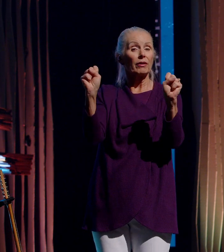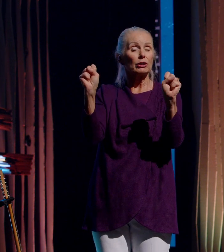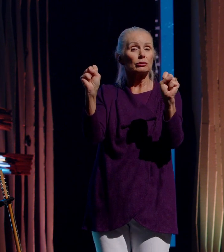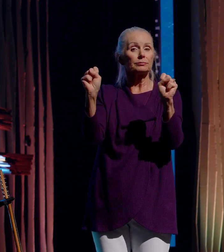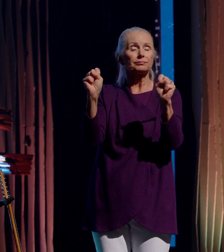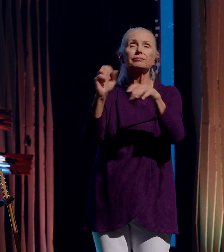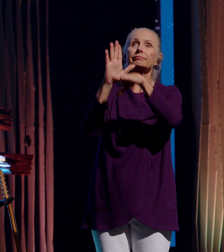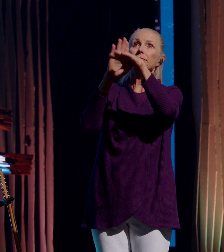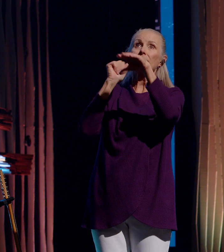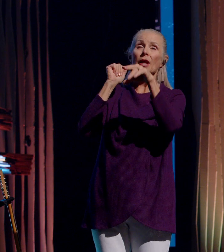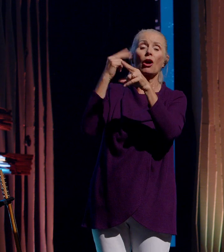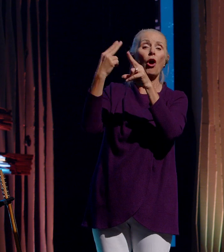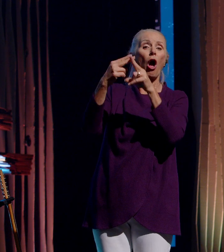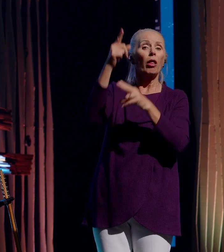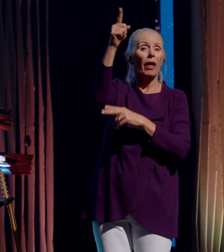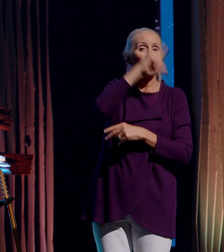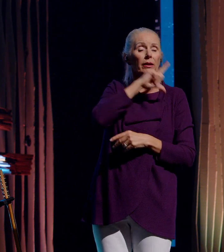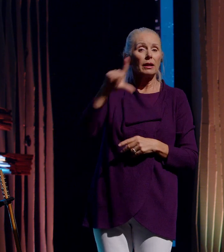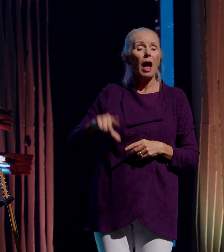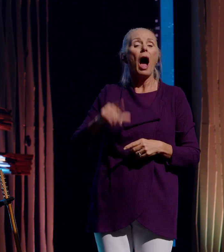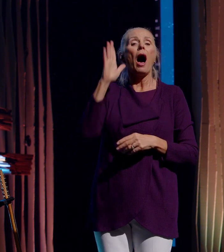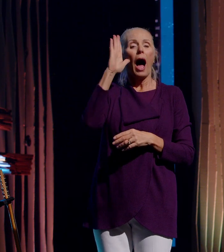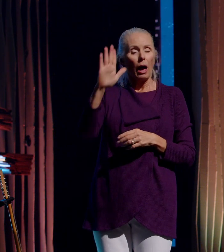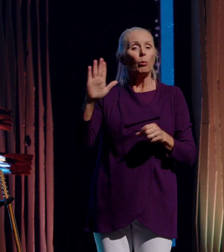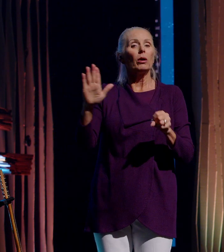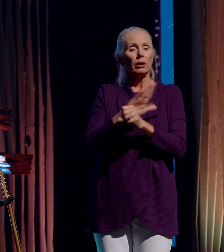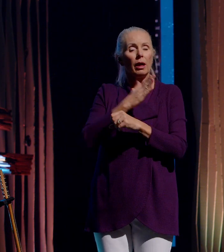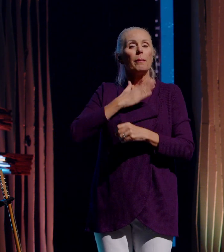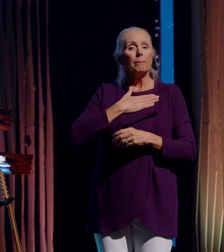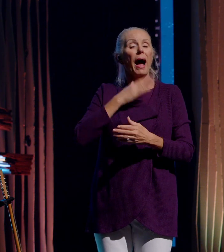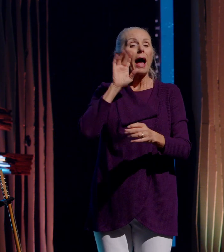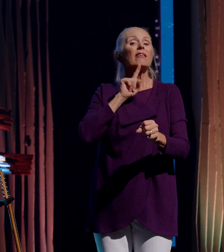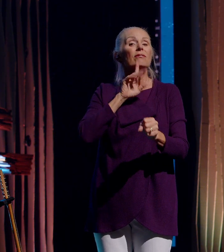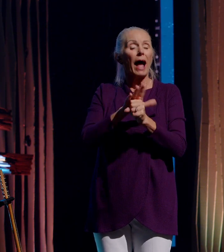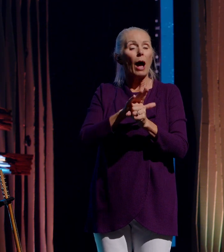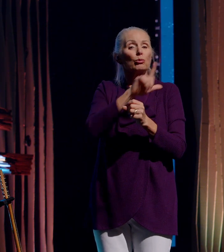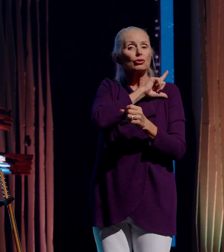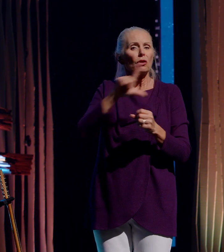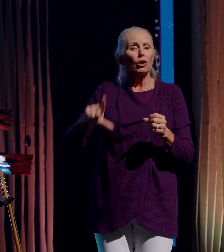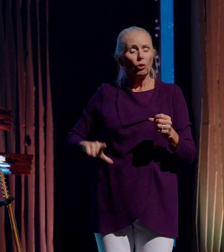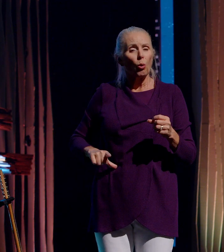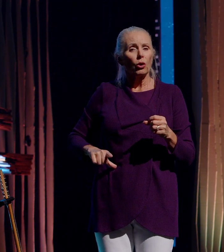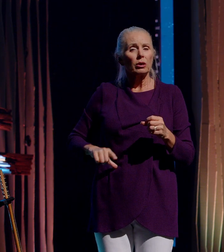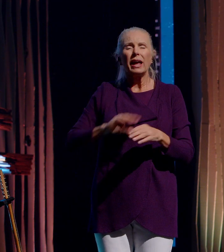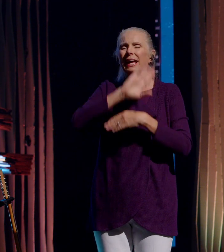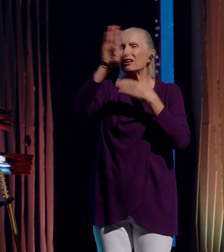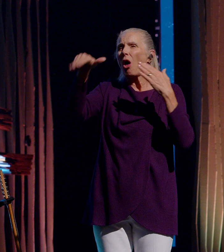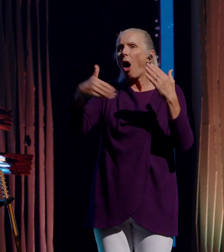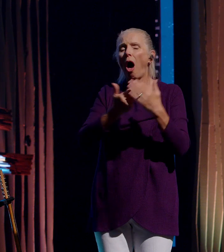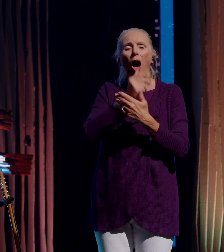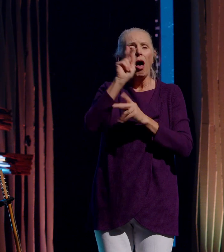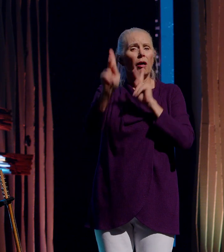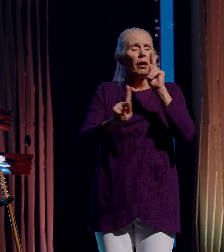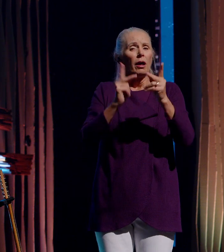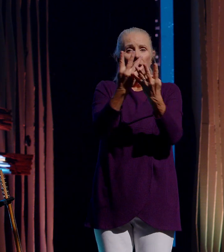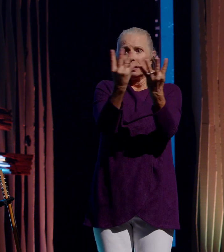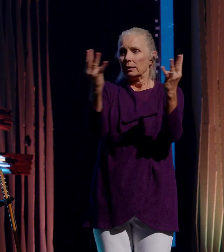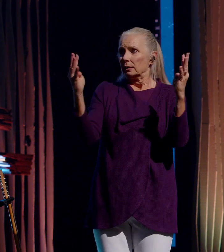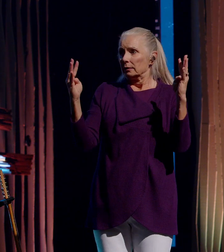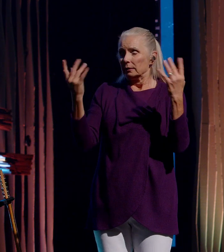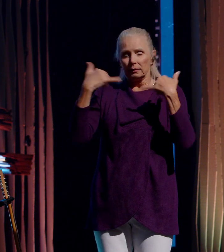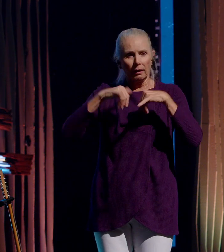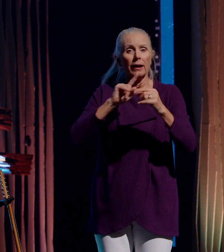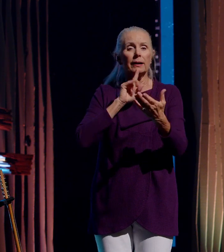Lord. I will fulfill my vows to the Lord in the presence of all his people."